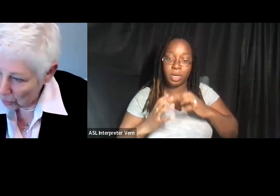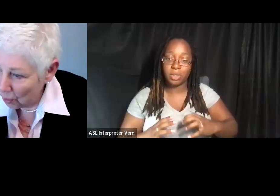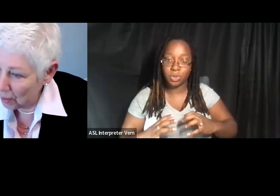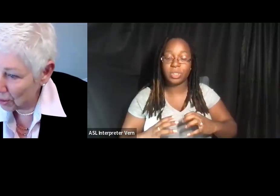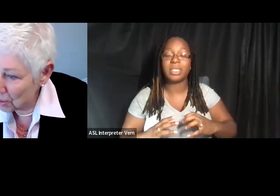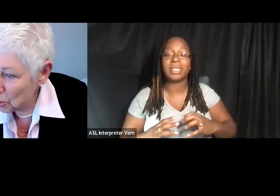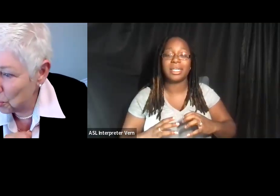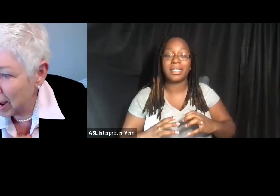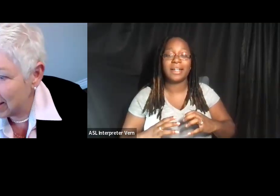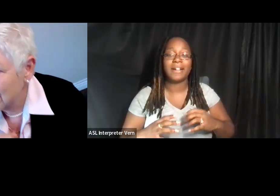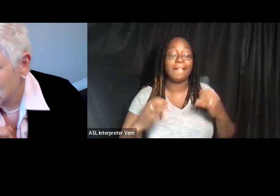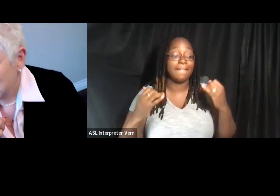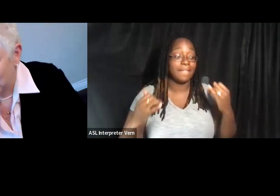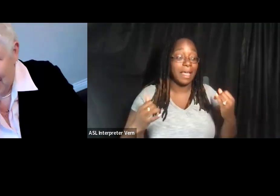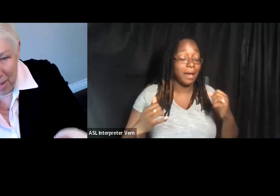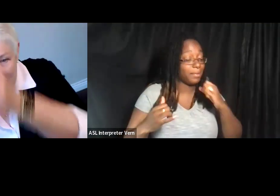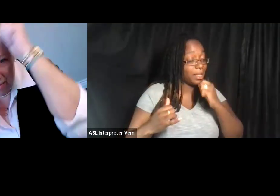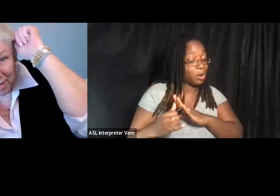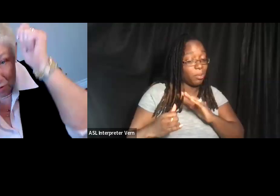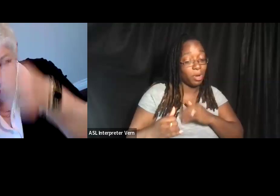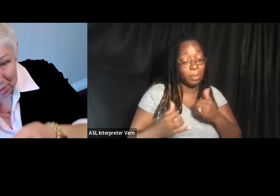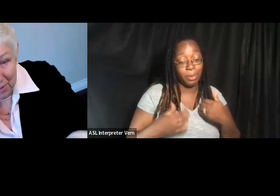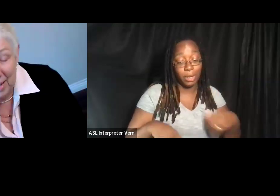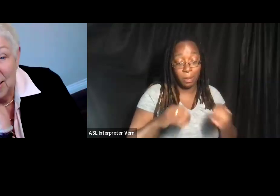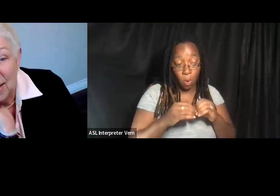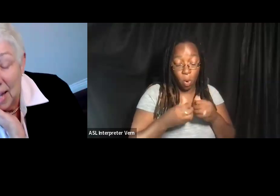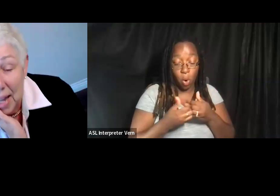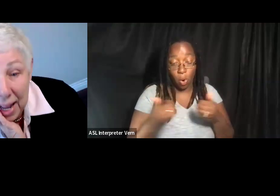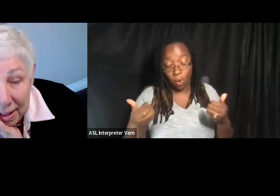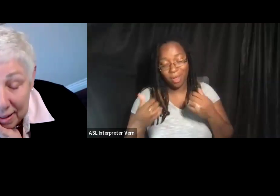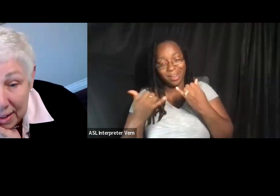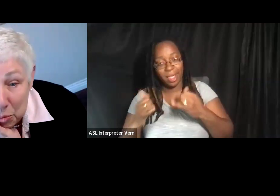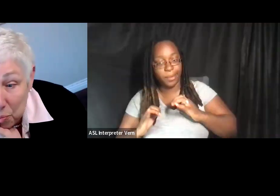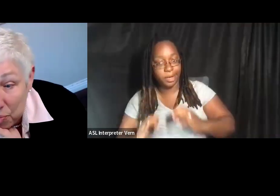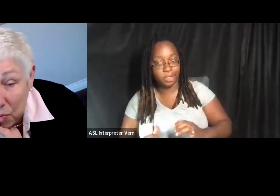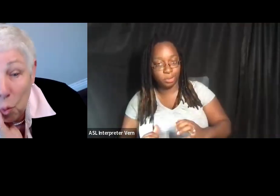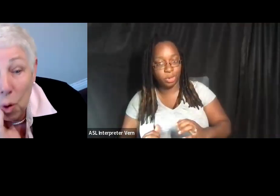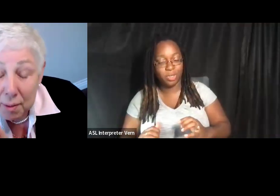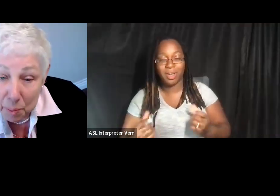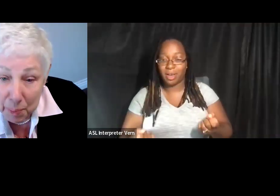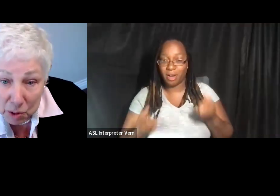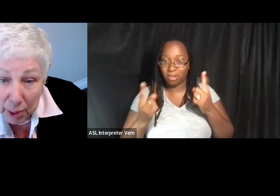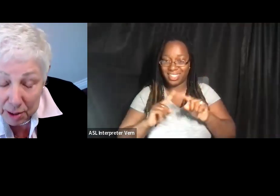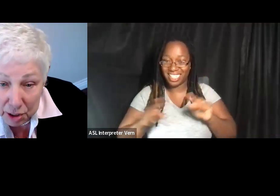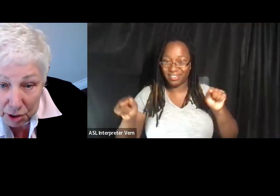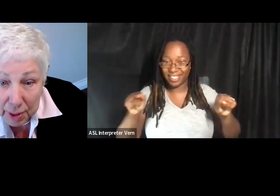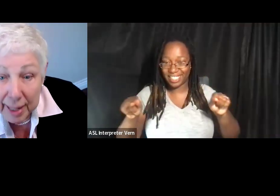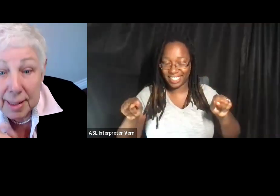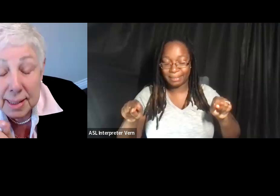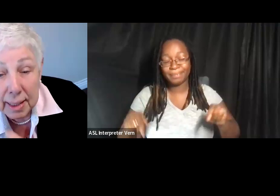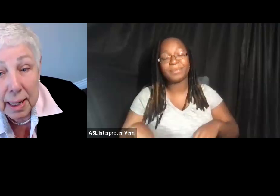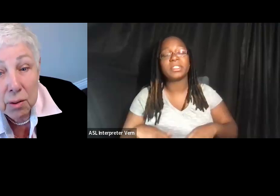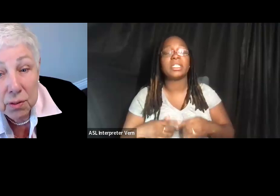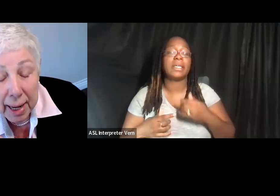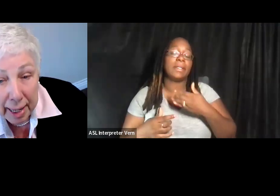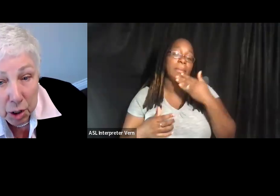and put on their consumer hat and vice versa, right? And one of the best ways to do that is